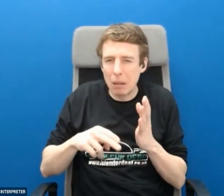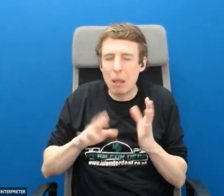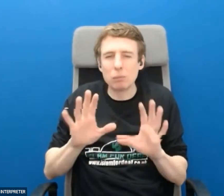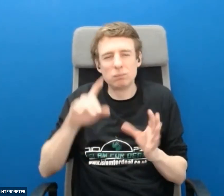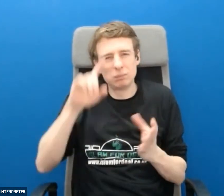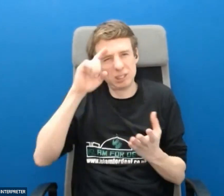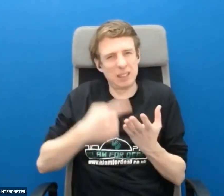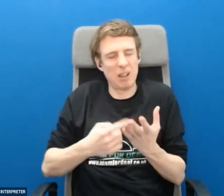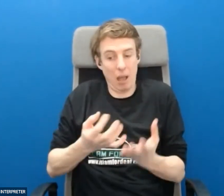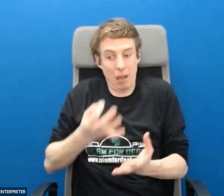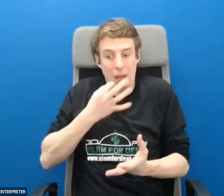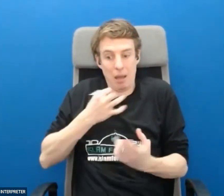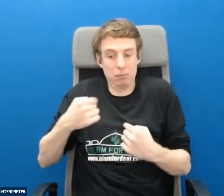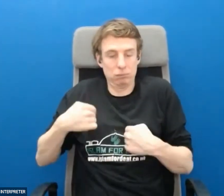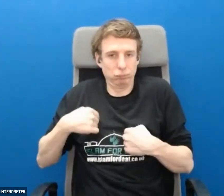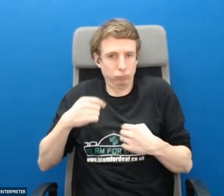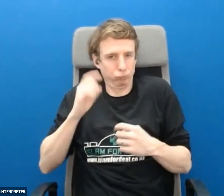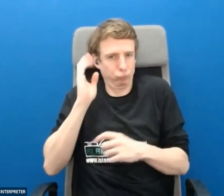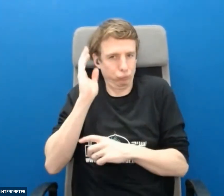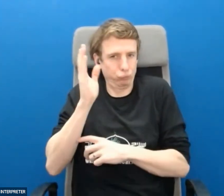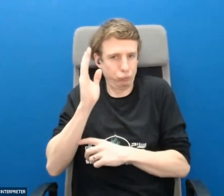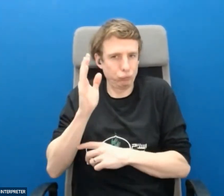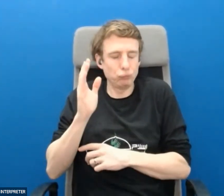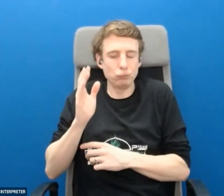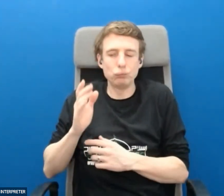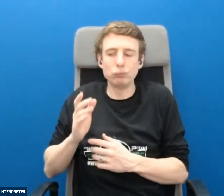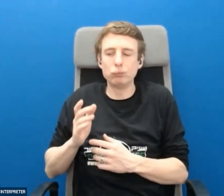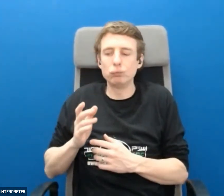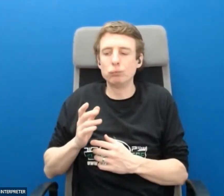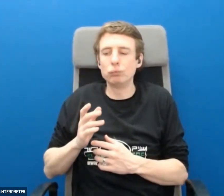of what's called in Arabic Aqidah,